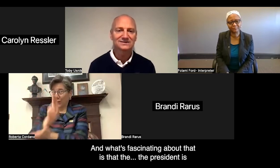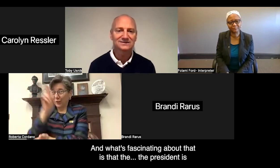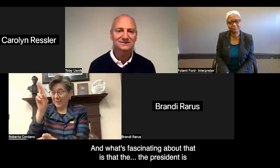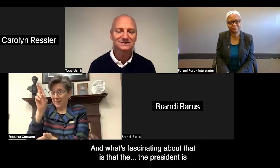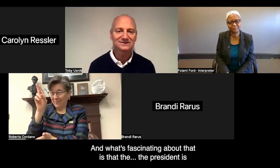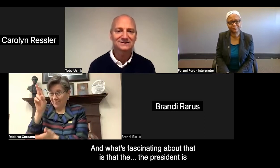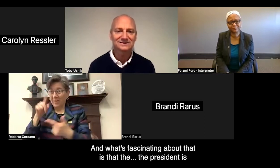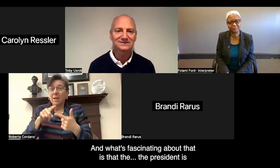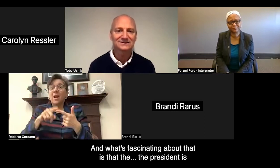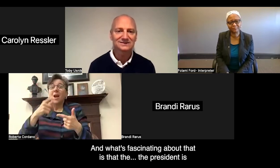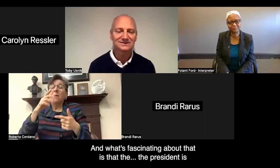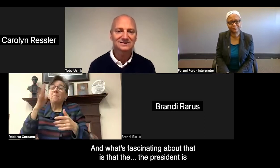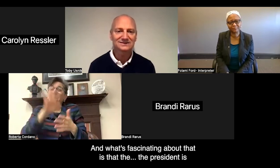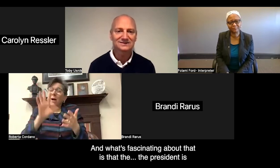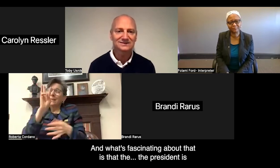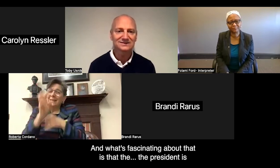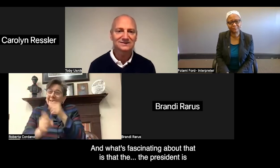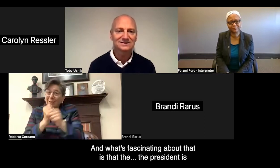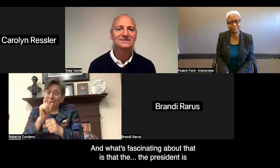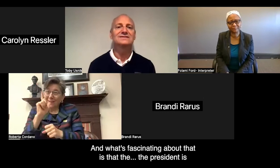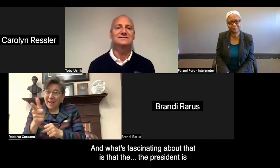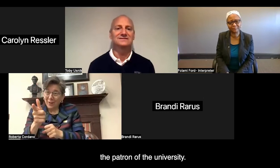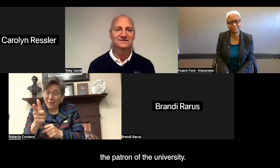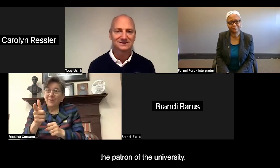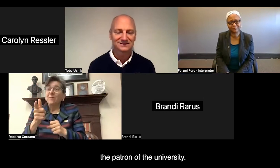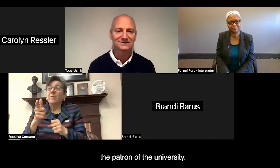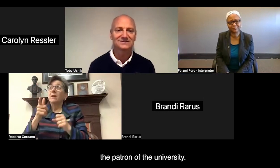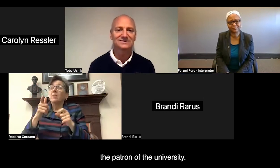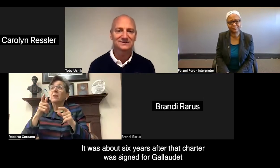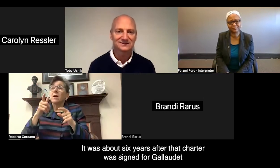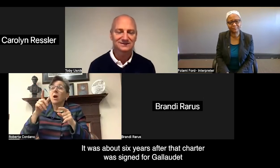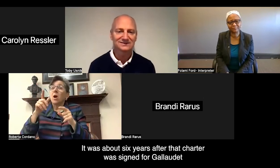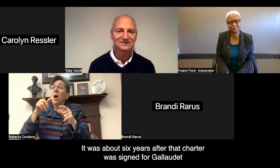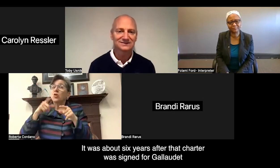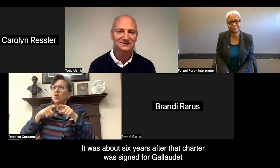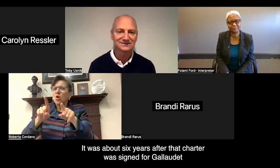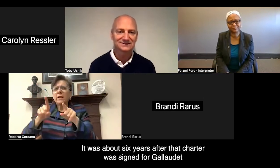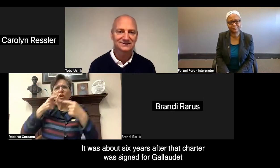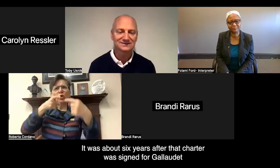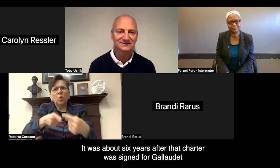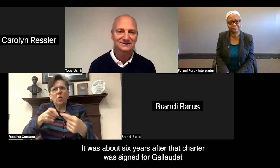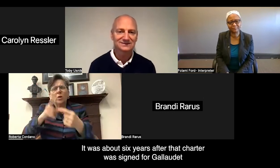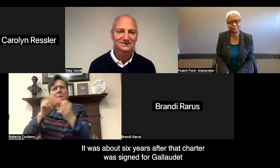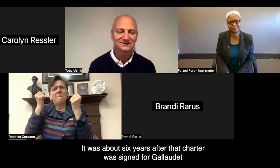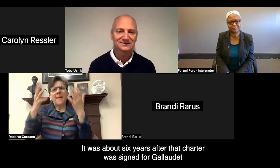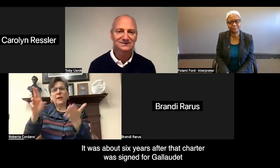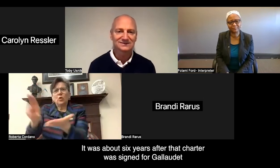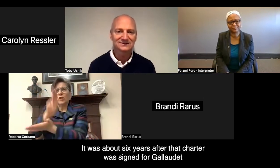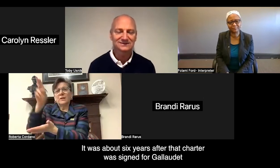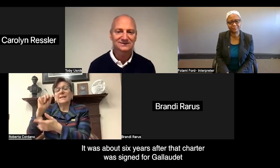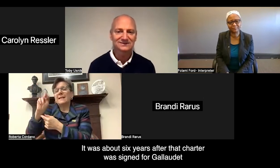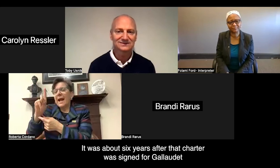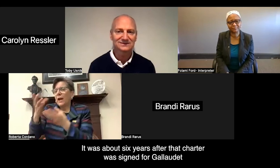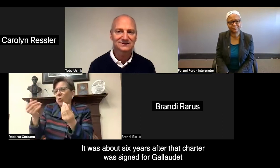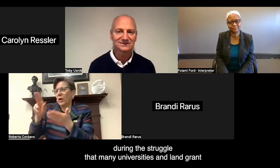that the the president is the patron of the university. It was about six years after that charter was signed for Gallaudet during the